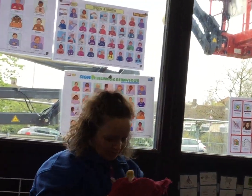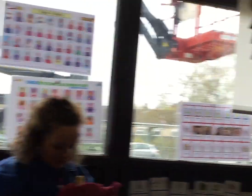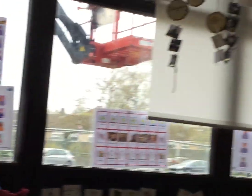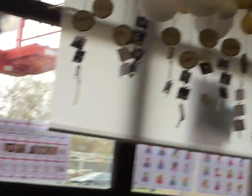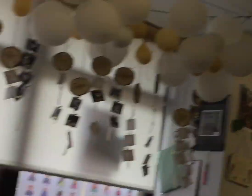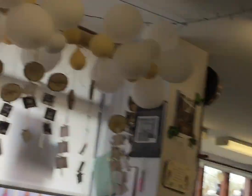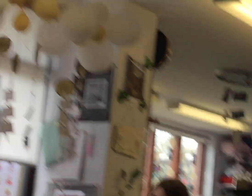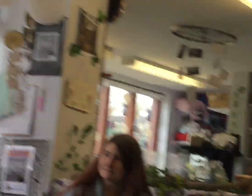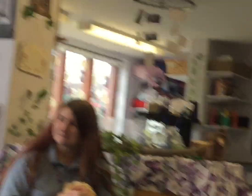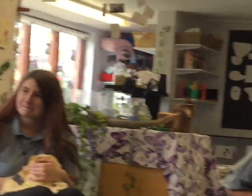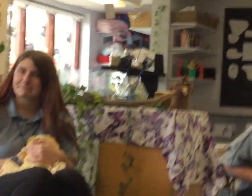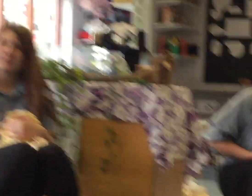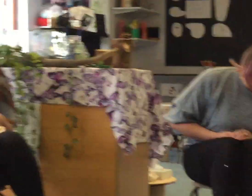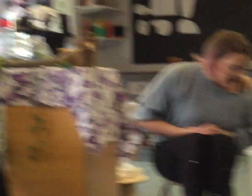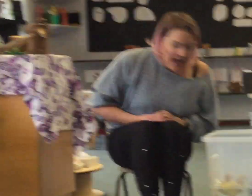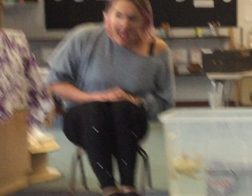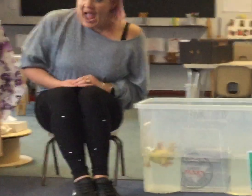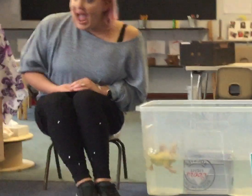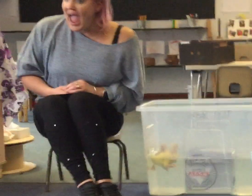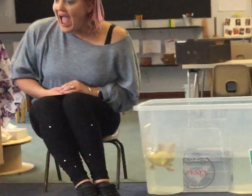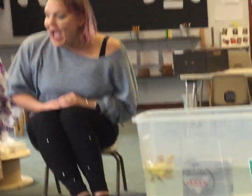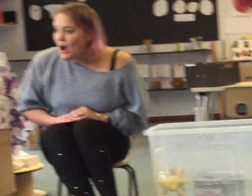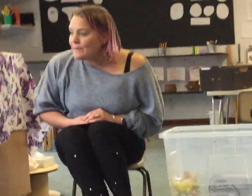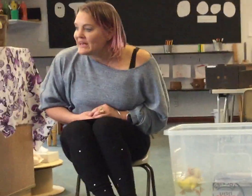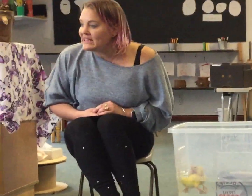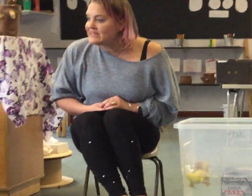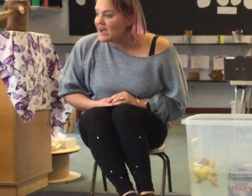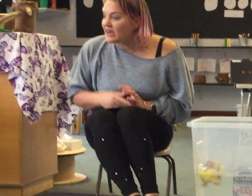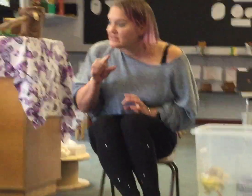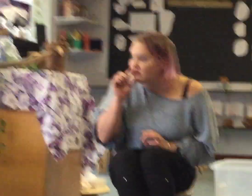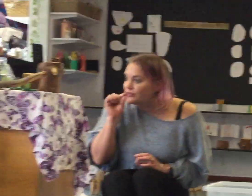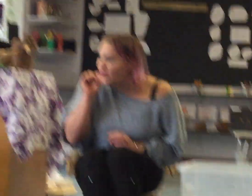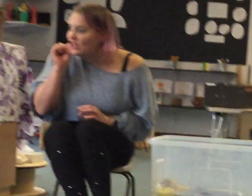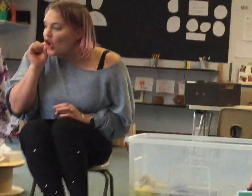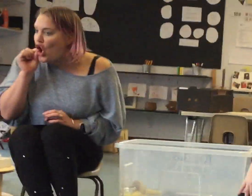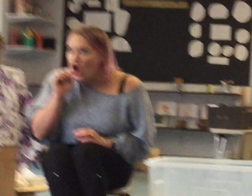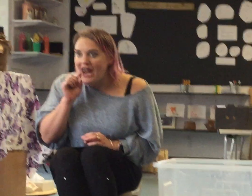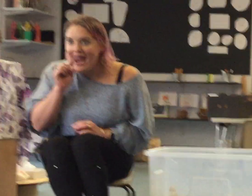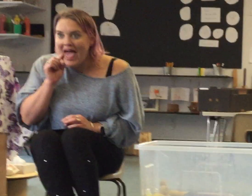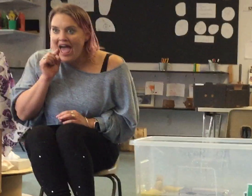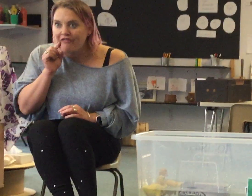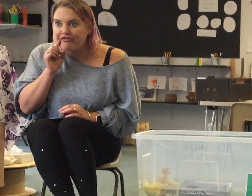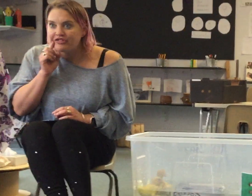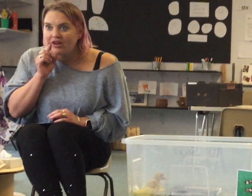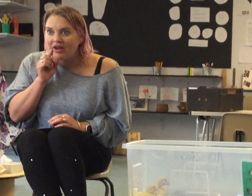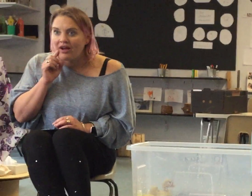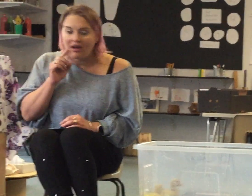late. Oh, I'm sorry. Give that duck to Lily. Are we ready? How many ducks have we got?